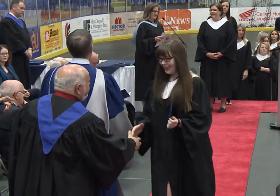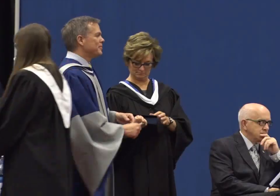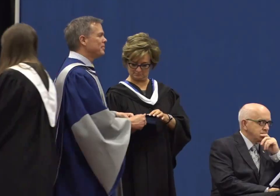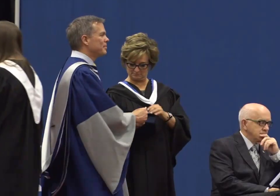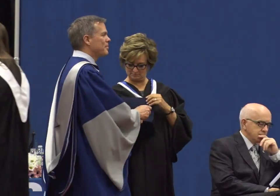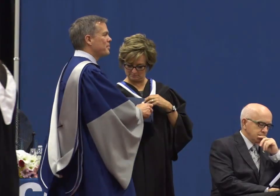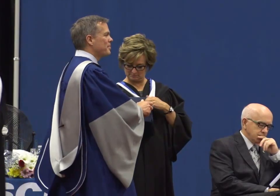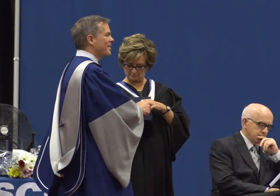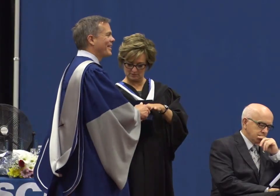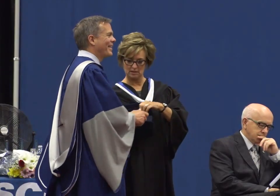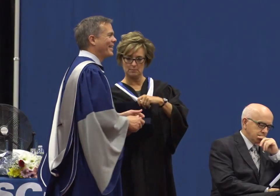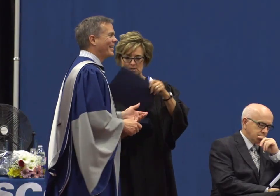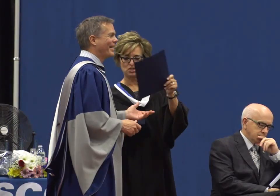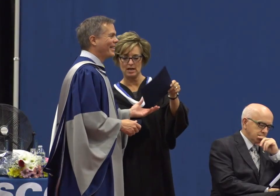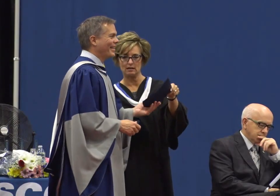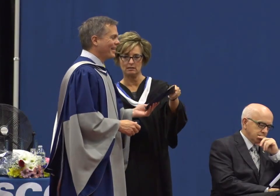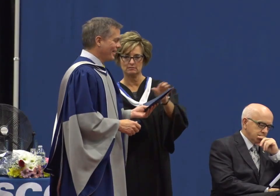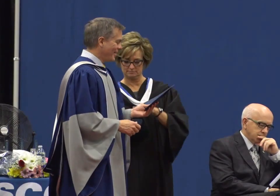Michelle Langell.